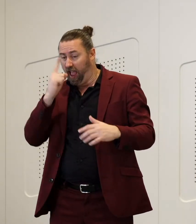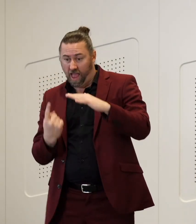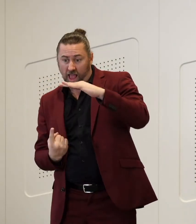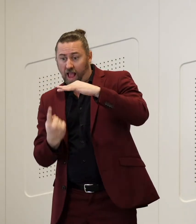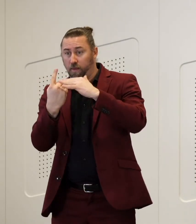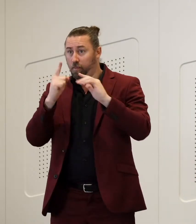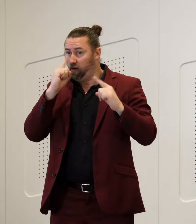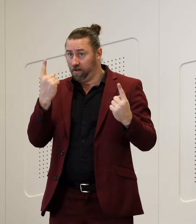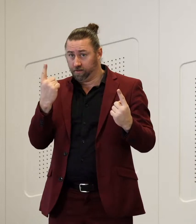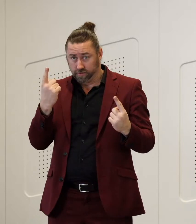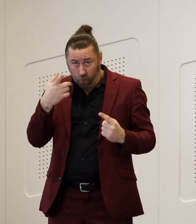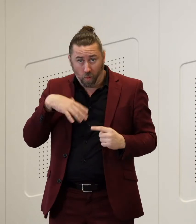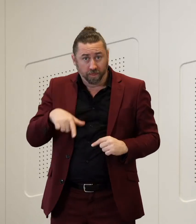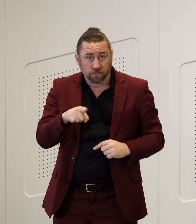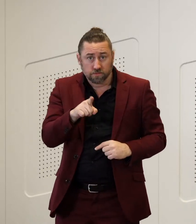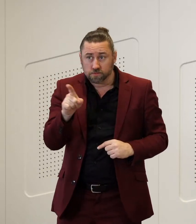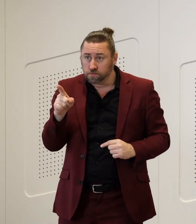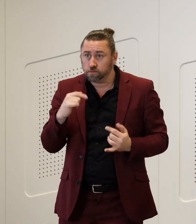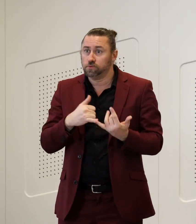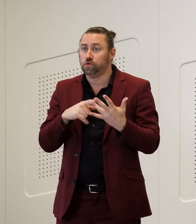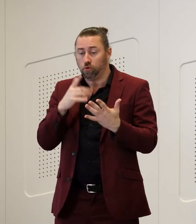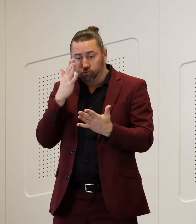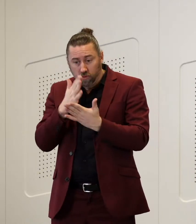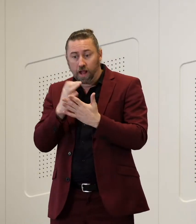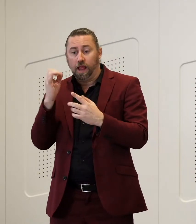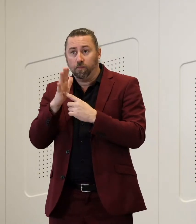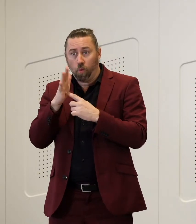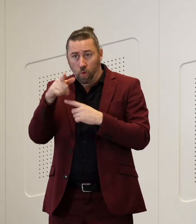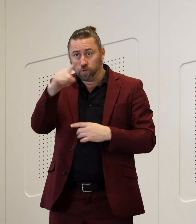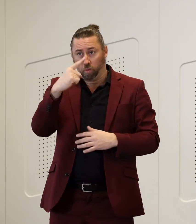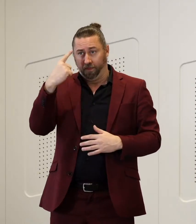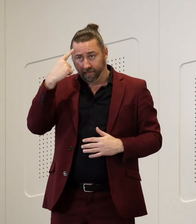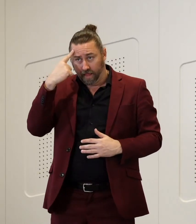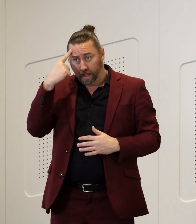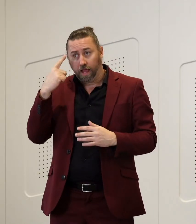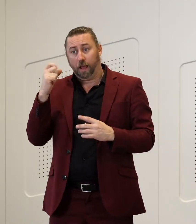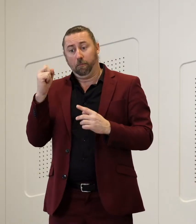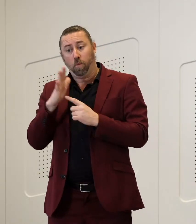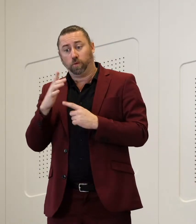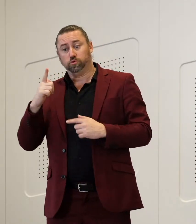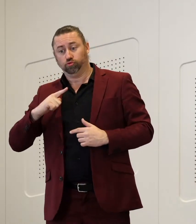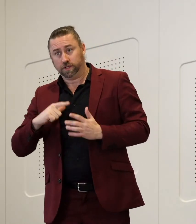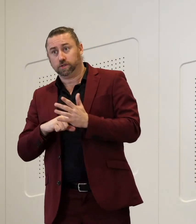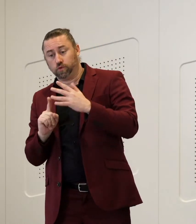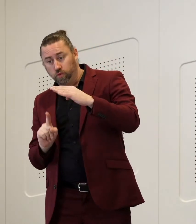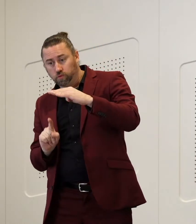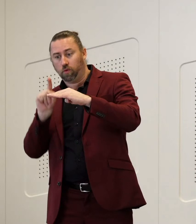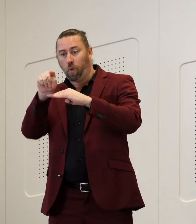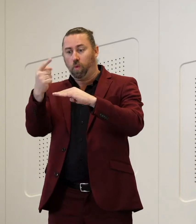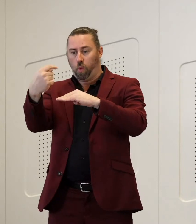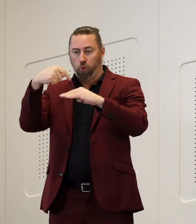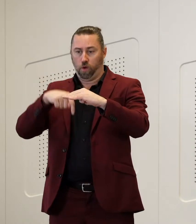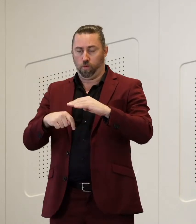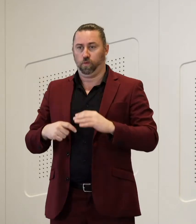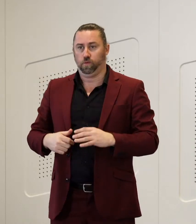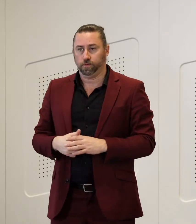able to move. And so it's really important that they only move for those essential purposes.